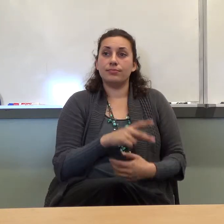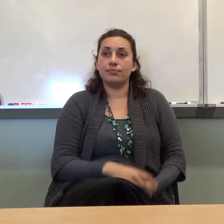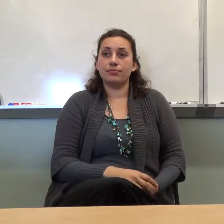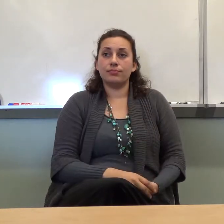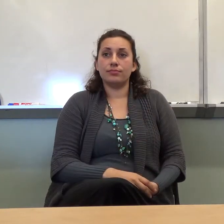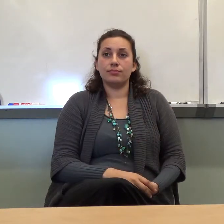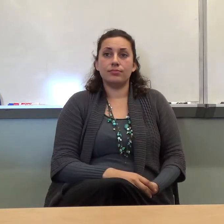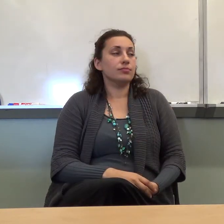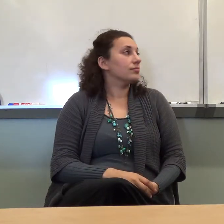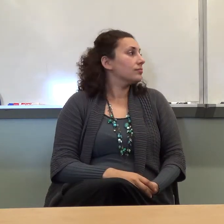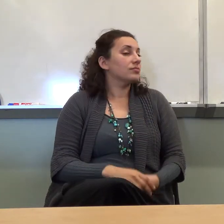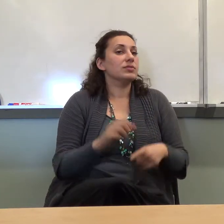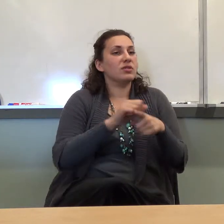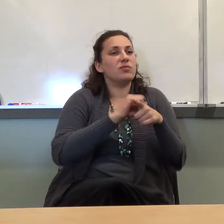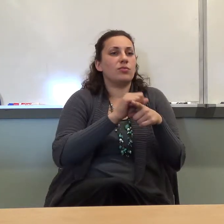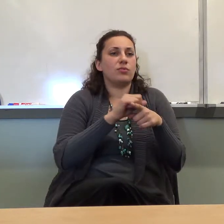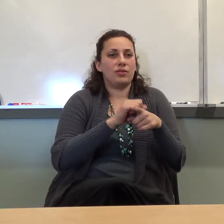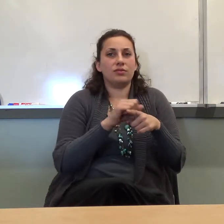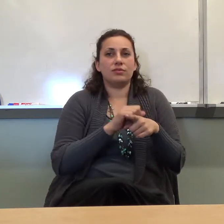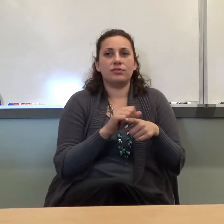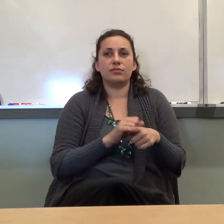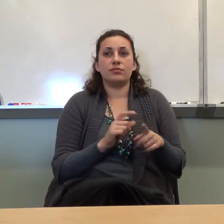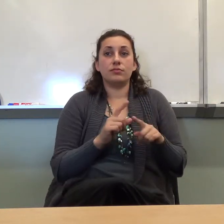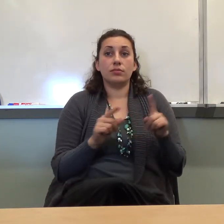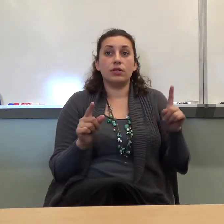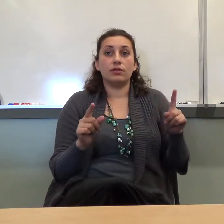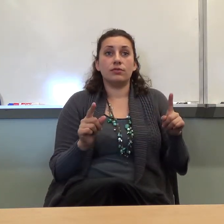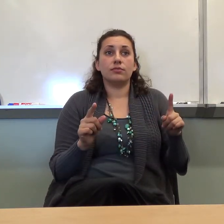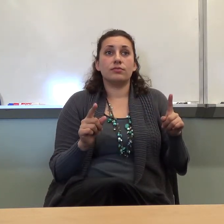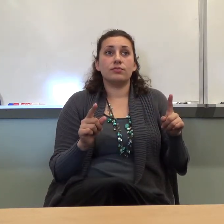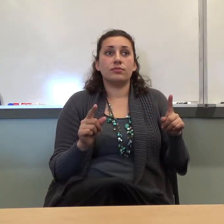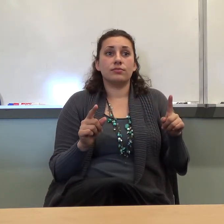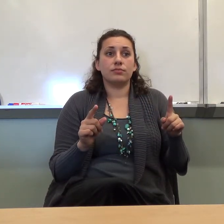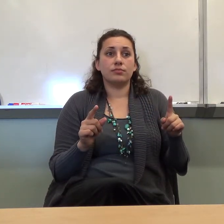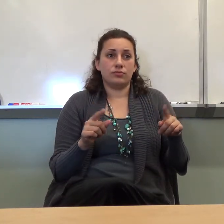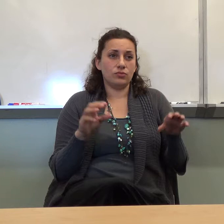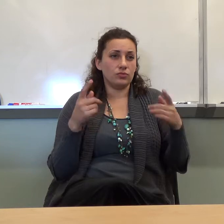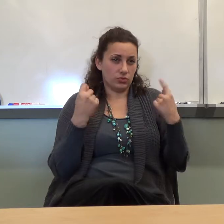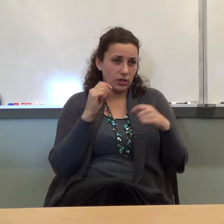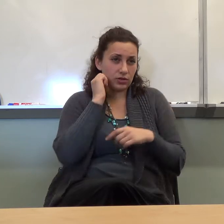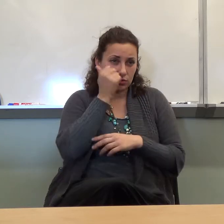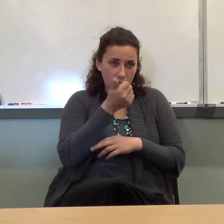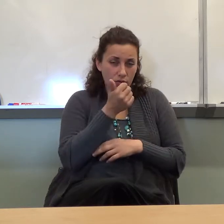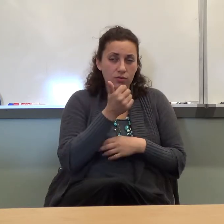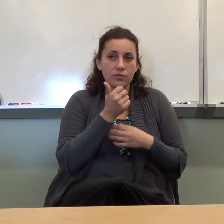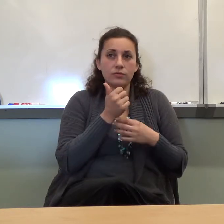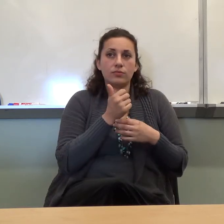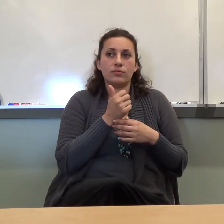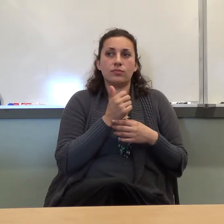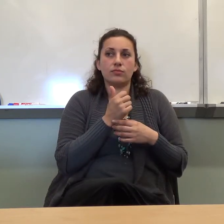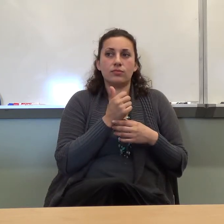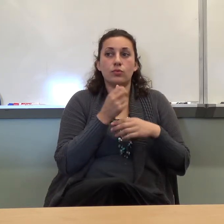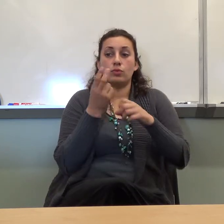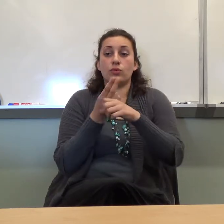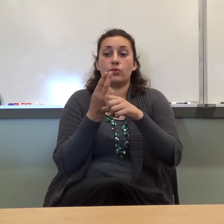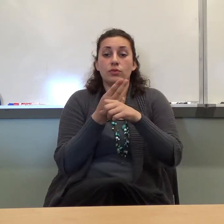using it. But then, probably we'll do this tomorrow, we're going to go to PEMDAS being